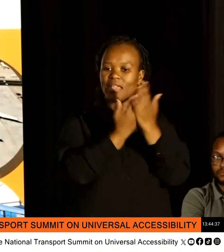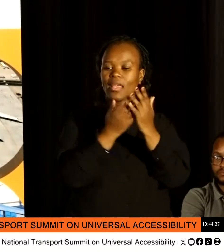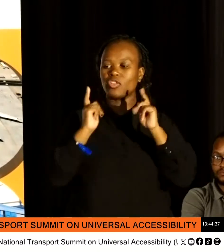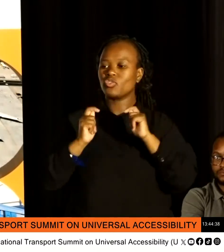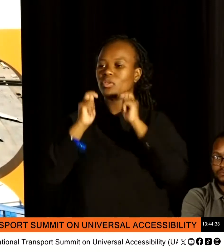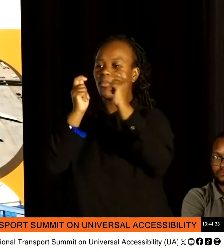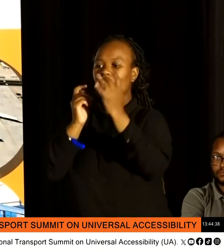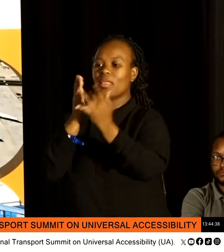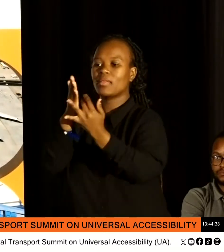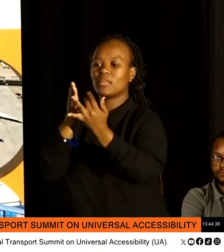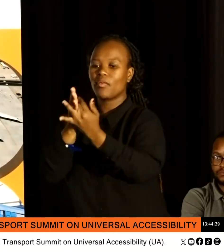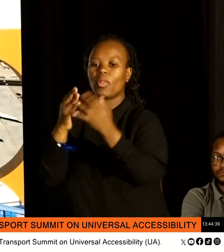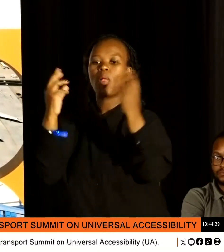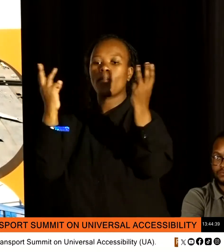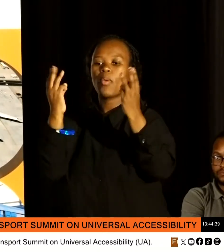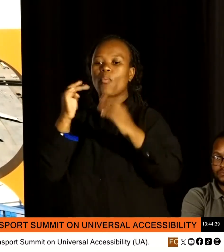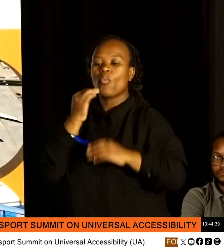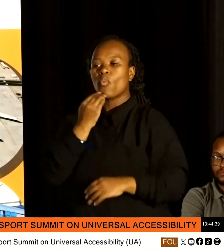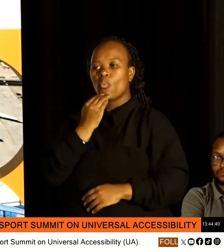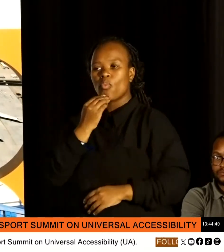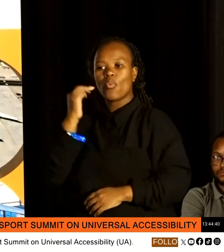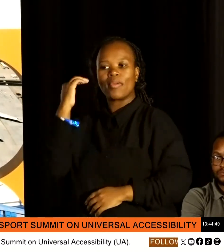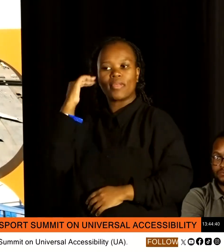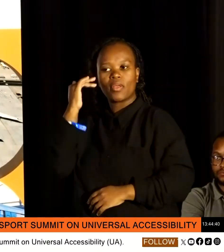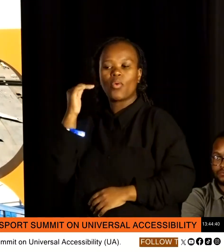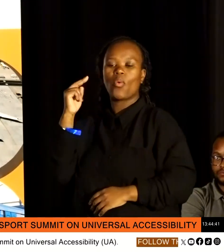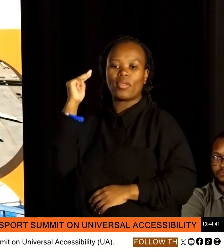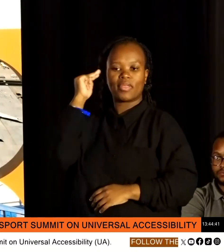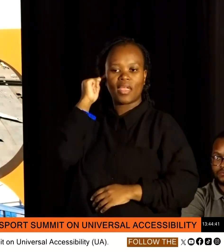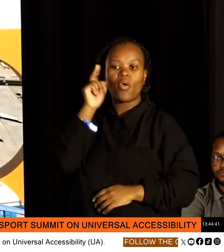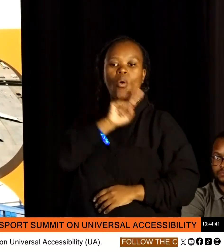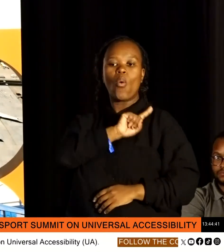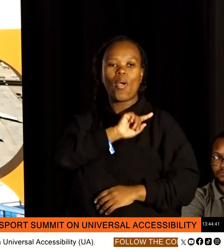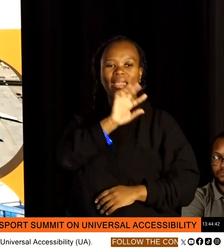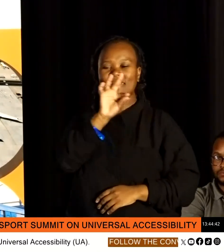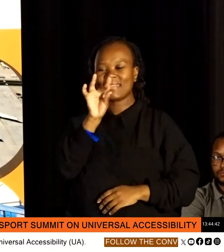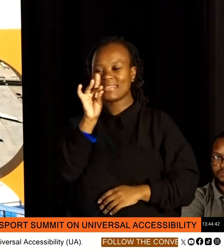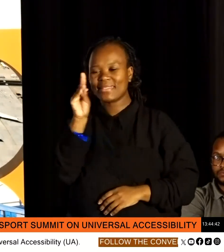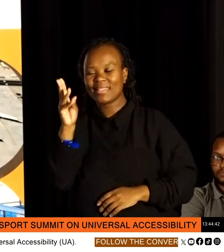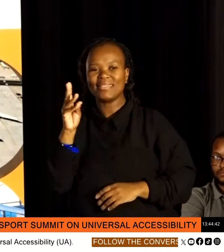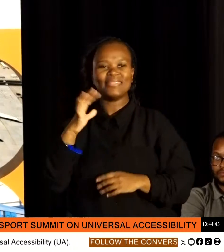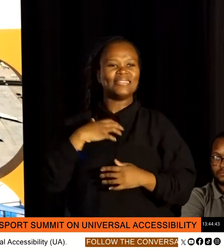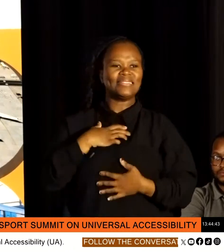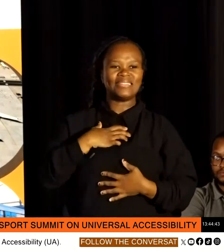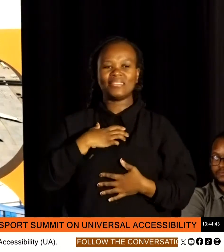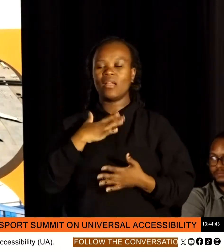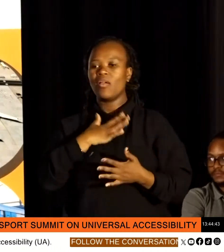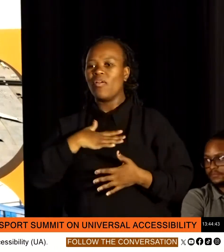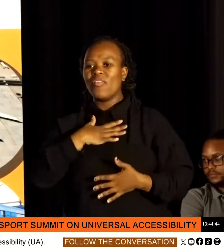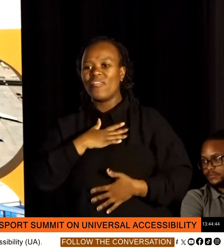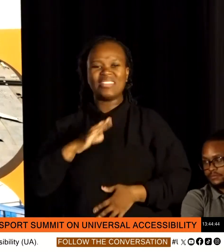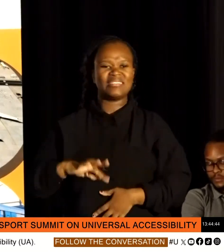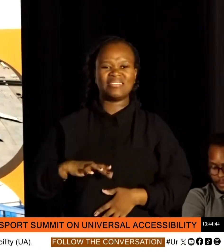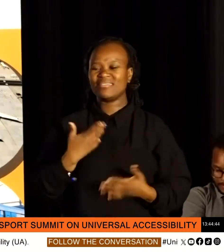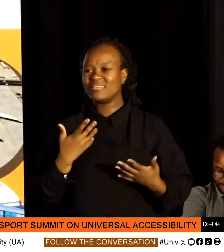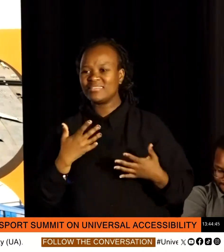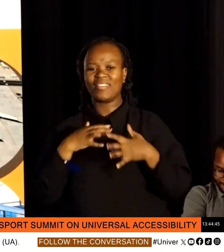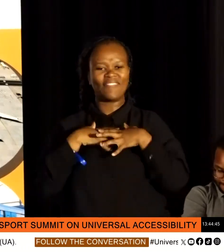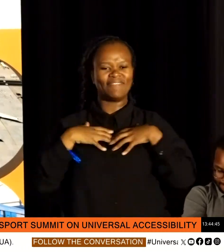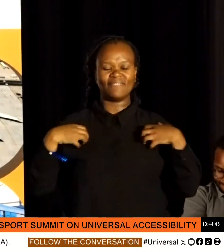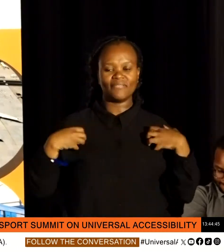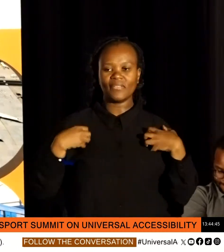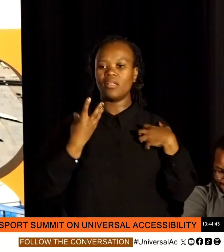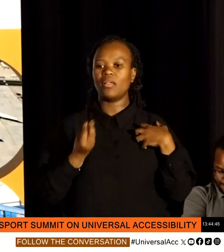hearing impairments, while some depict daily frustrations that are encountered. Colleagues from an association of persons